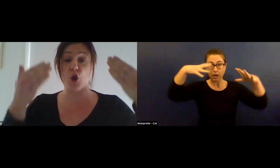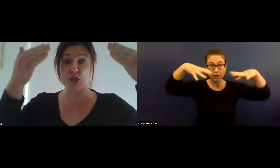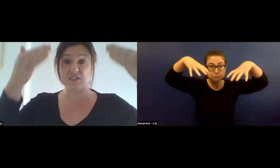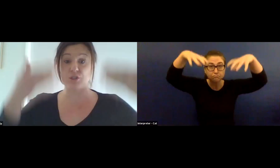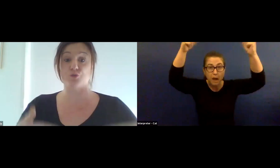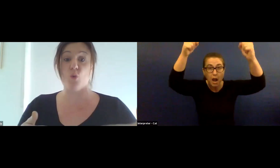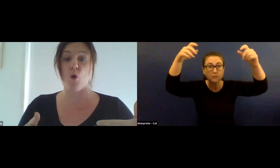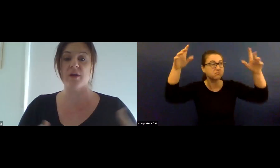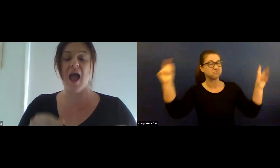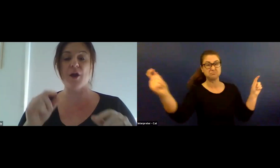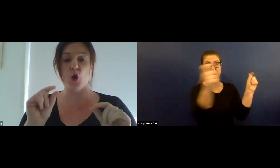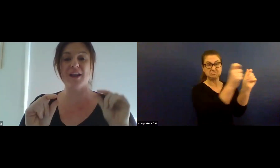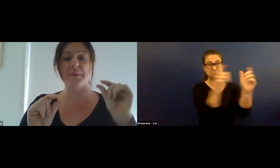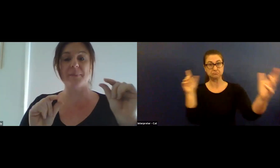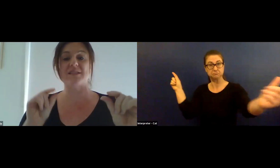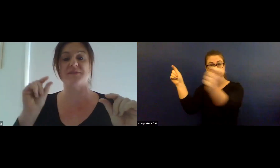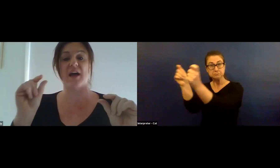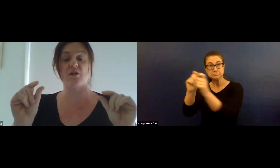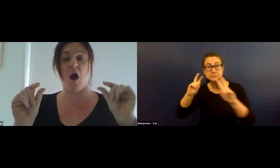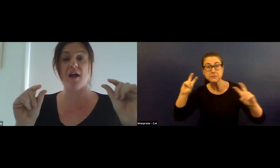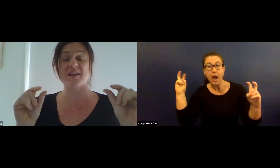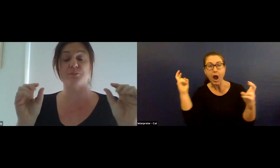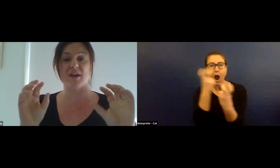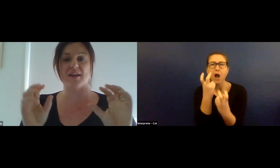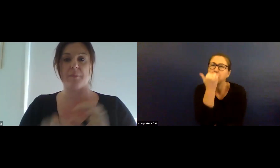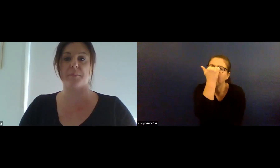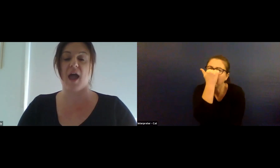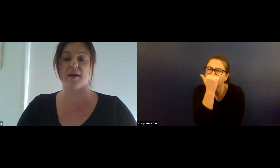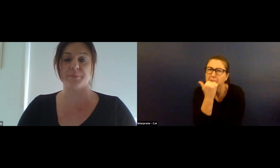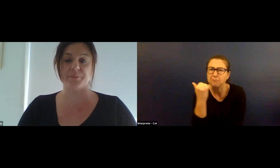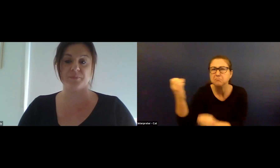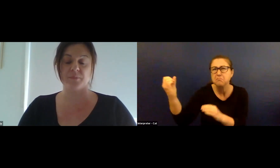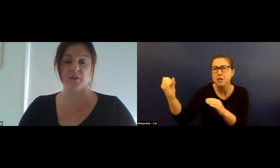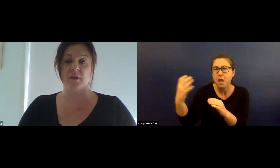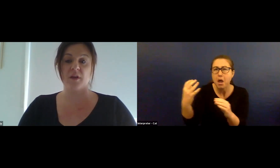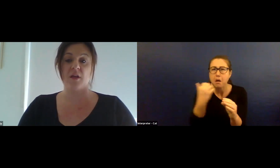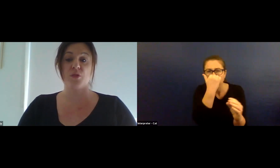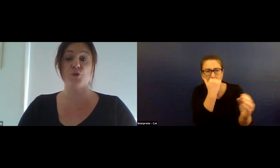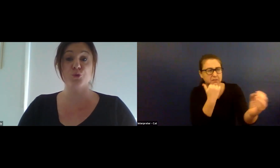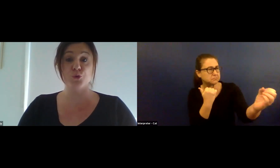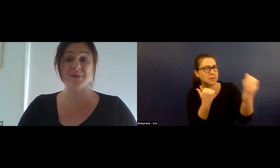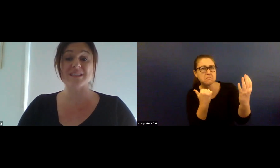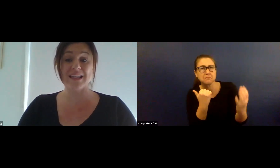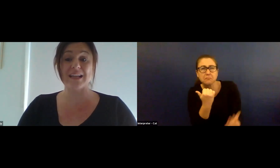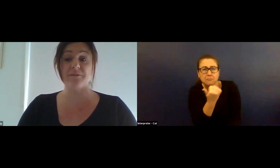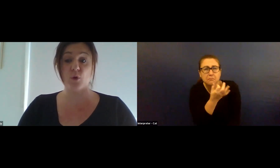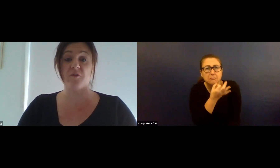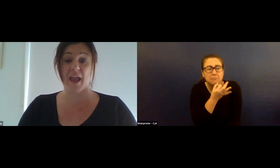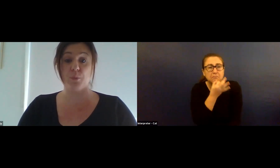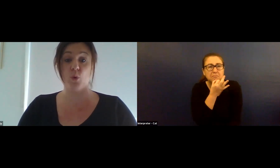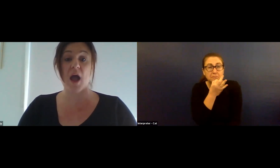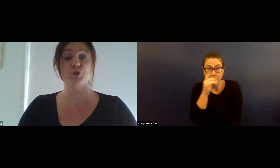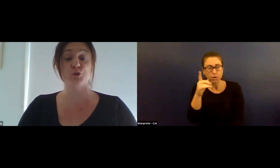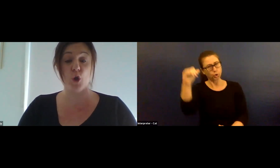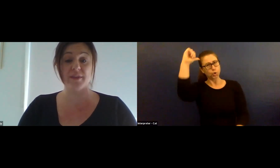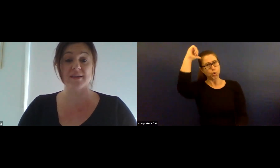the curtains are drawn, and only bits of sunlight is breaking up the black. The room is clearly full of